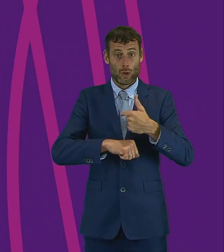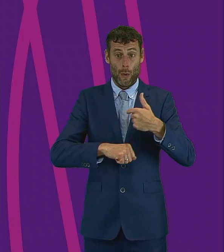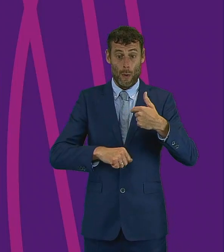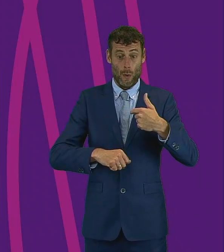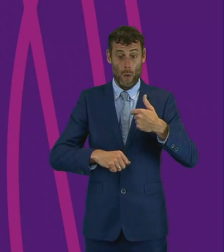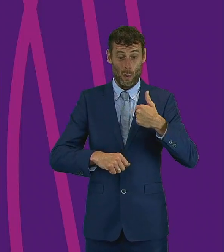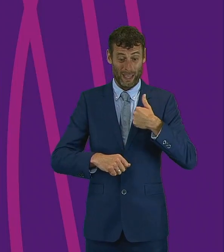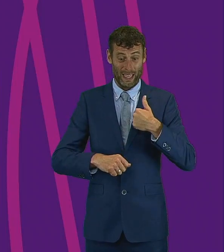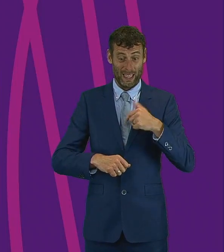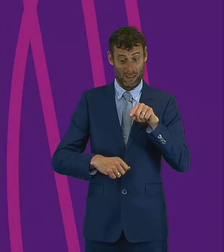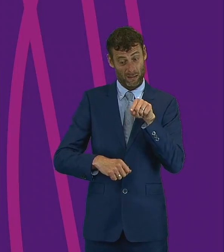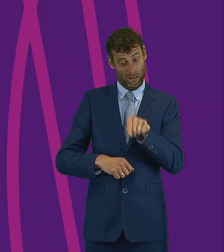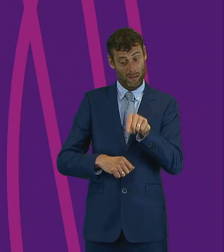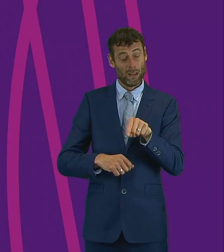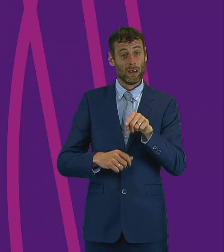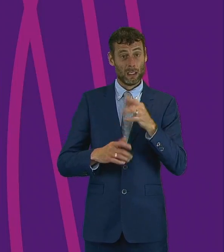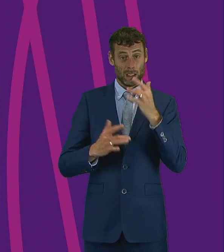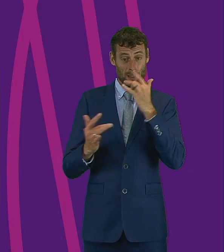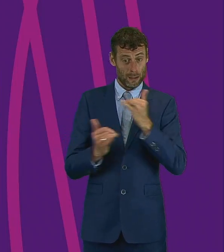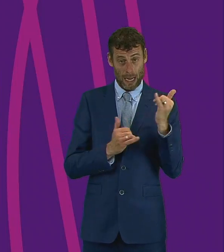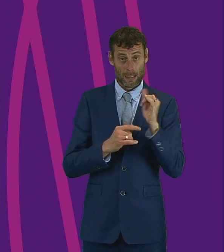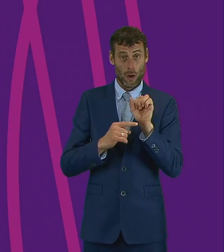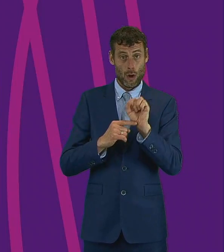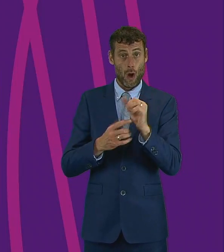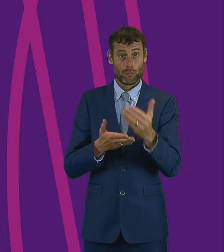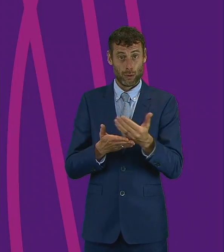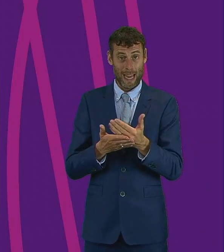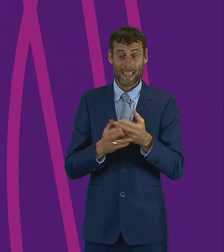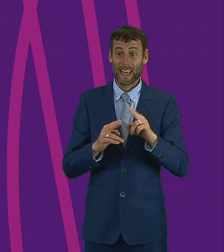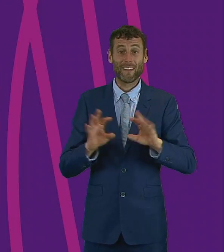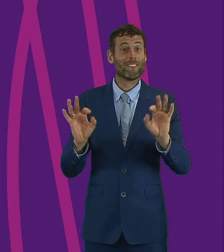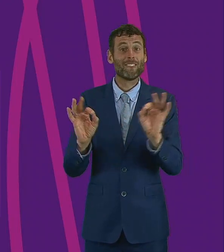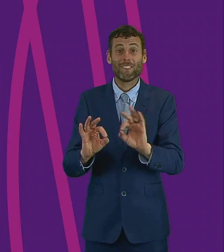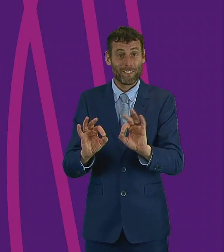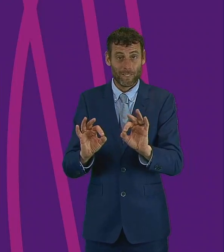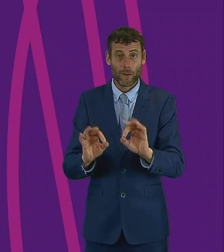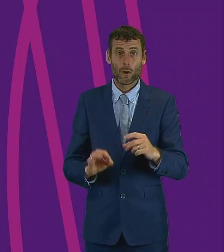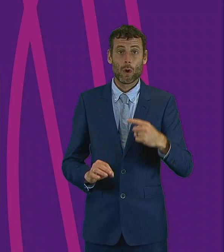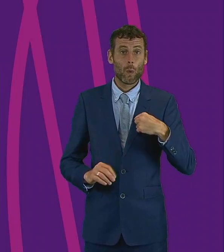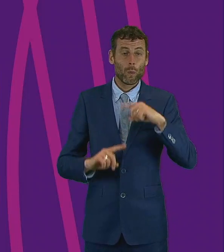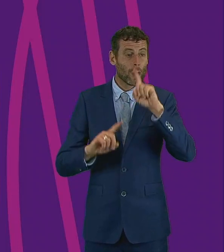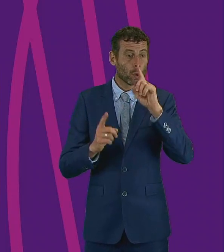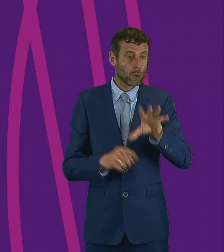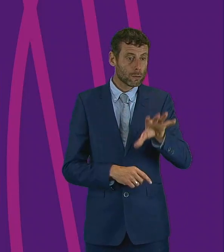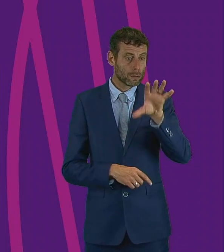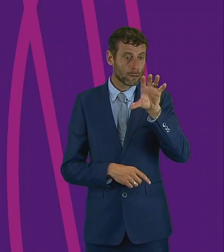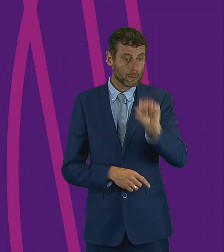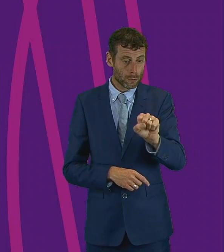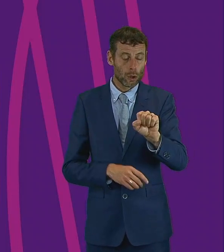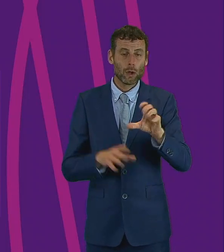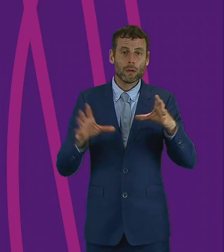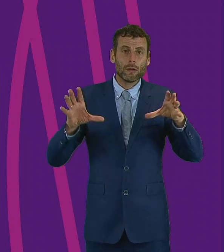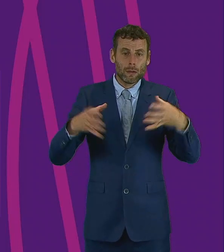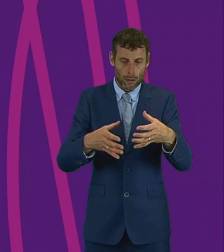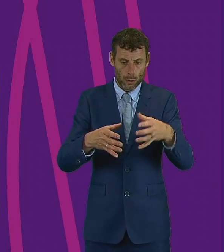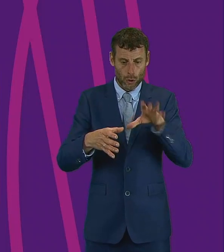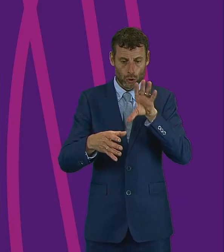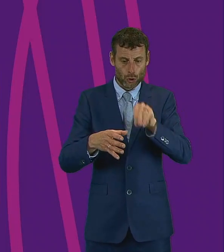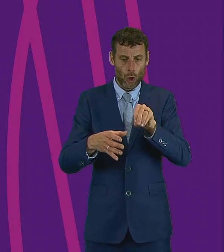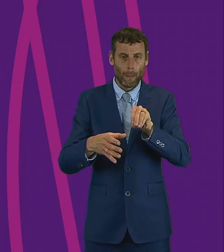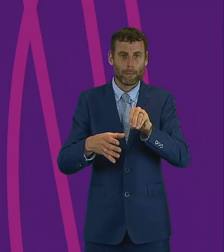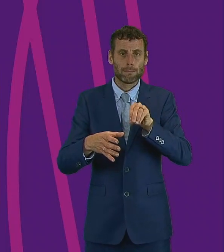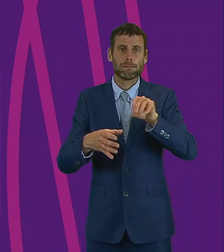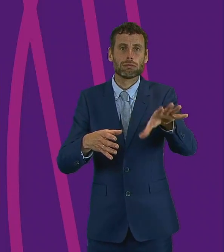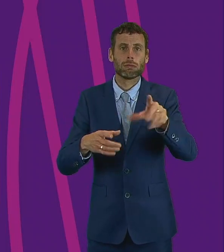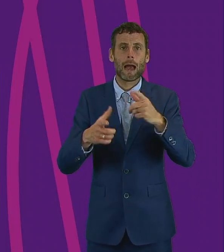significantly. Test and Protect, if we hadn't Test and Protect, then we would not have been able to contain the outbreak in Aberdeen, and if we hadn't Test and Protect,